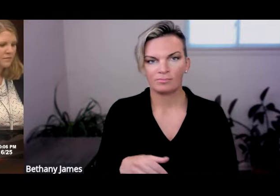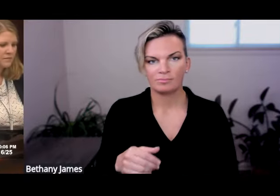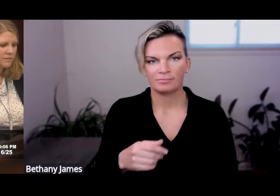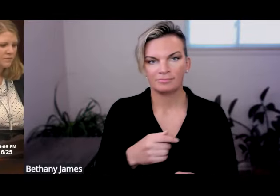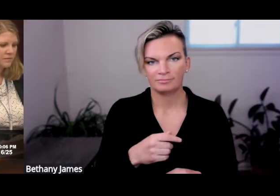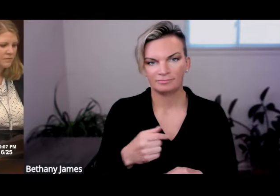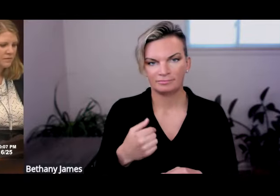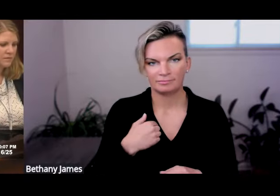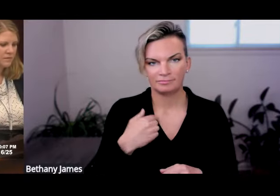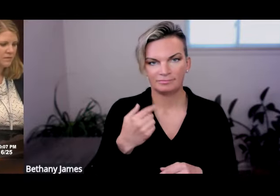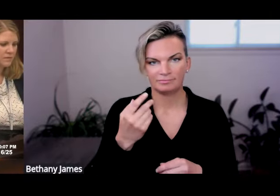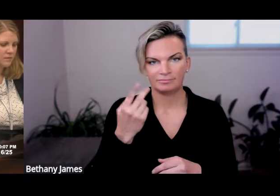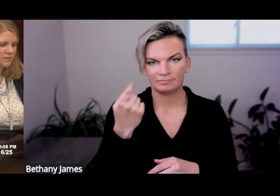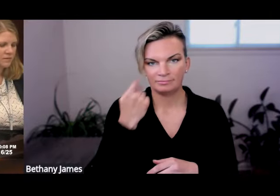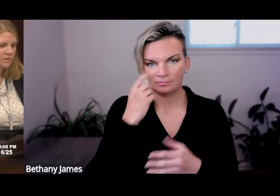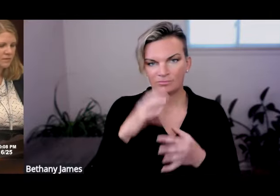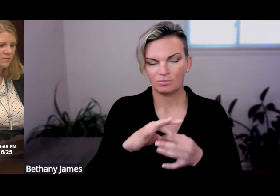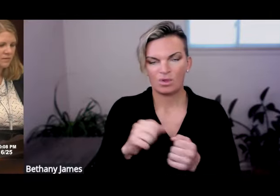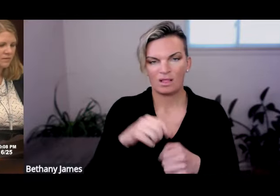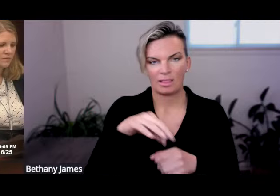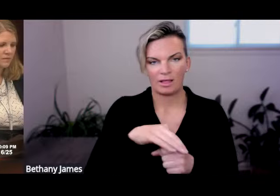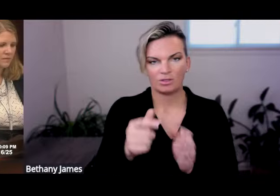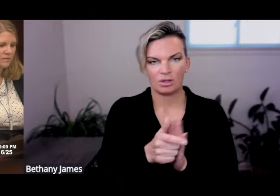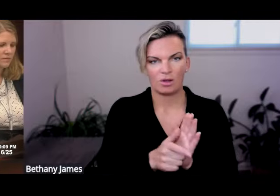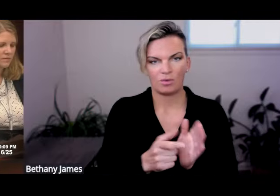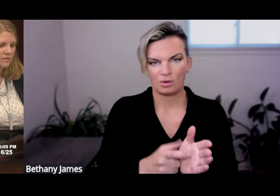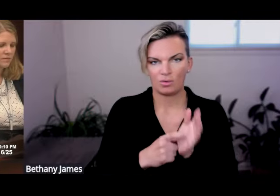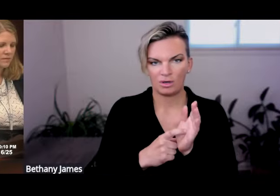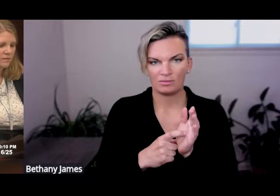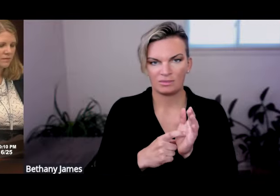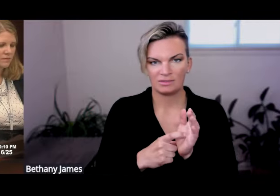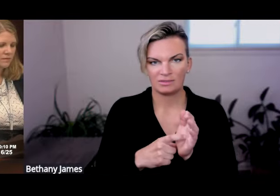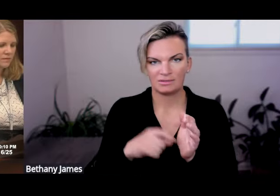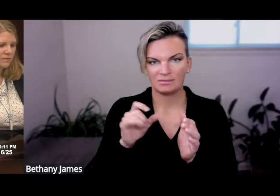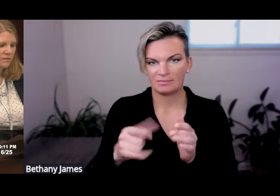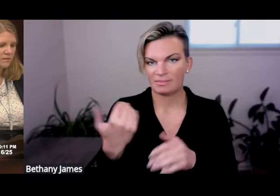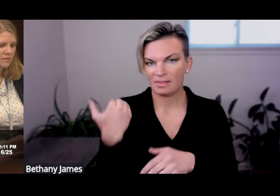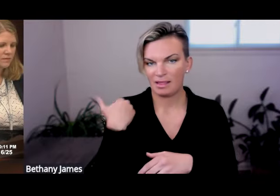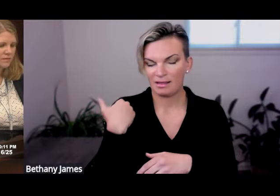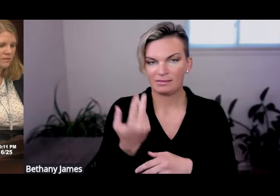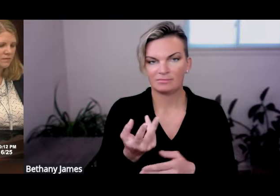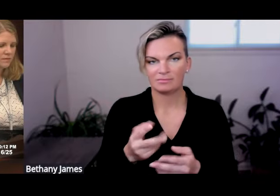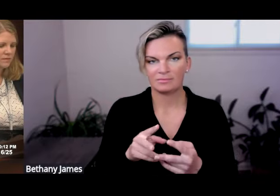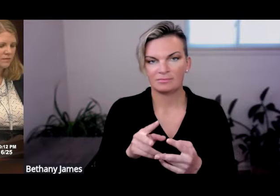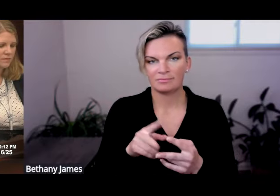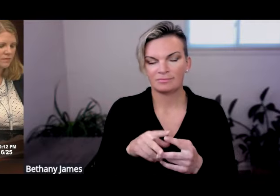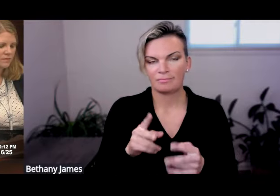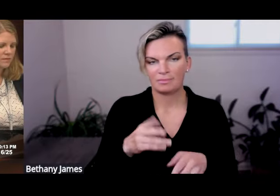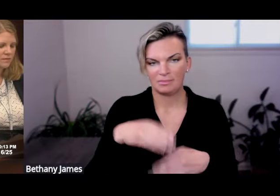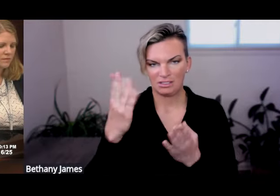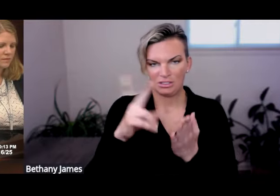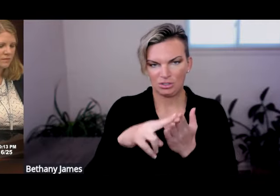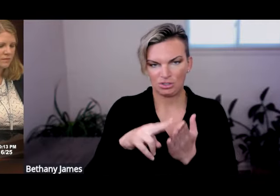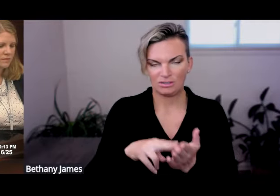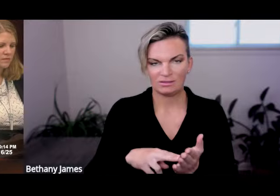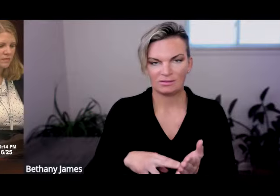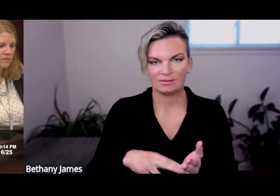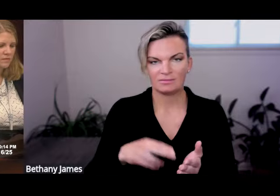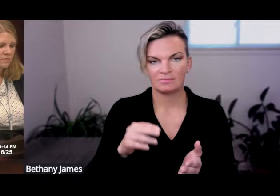in recent years with election law requirements, especially when the last couple of petitions under election law where it's